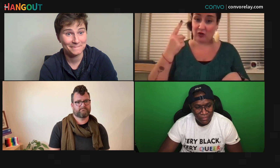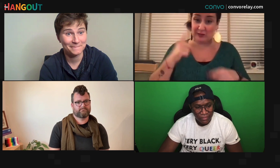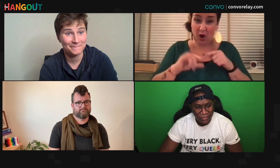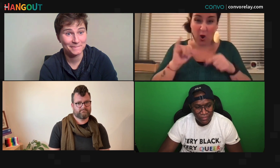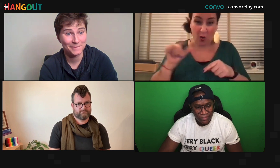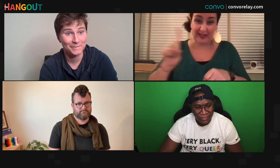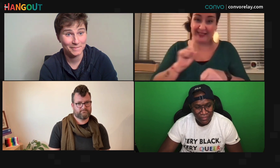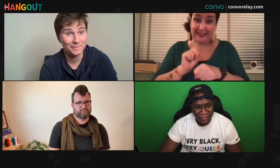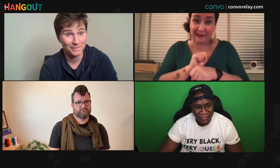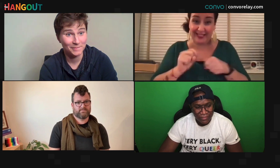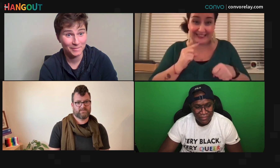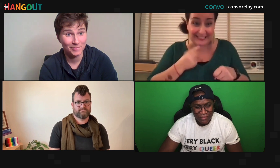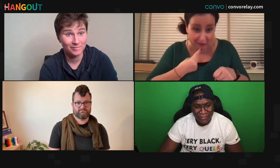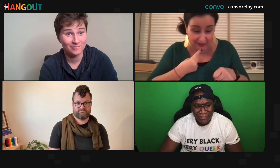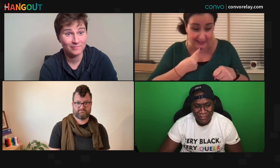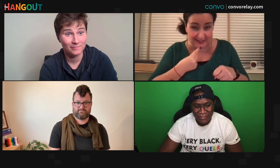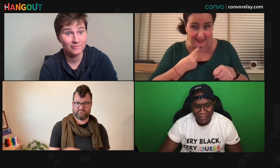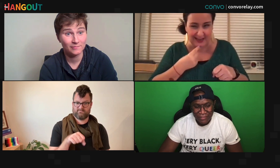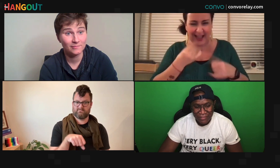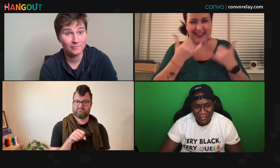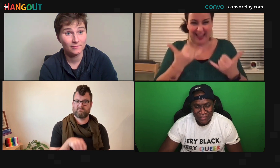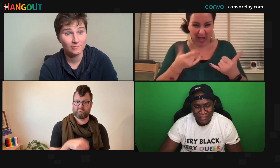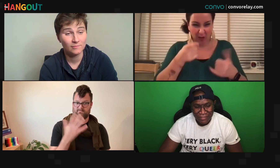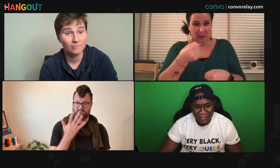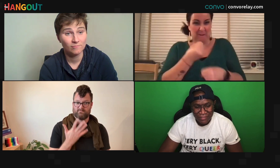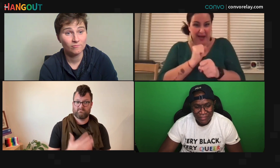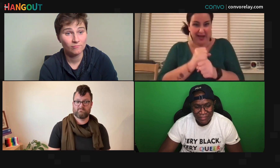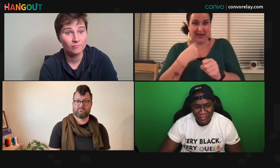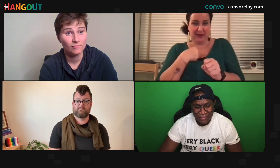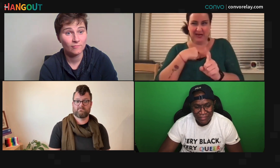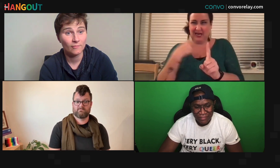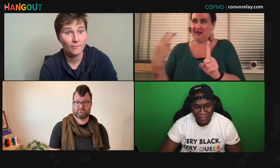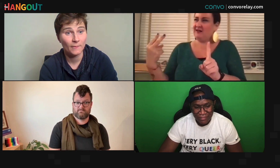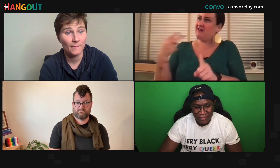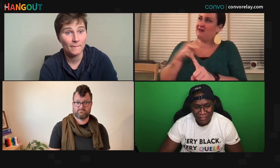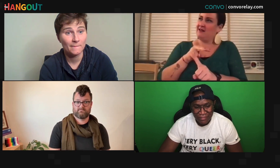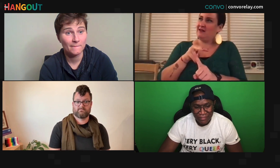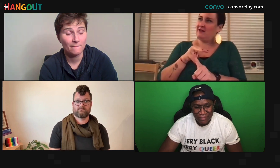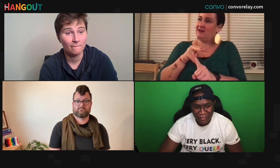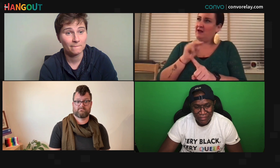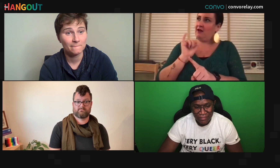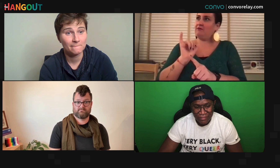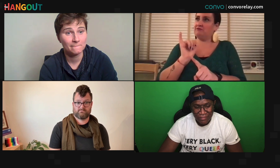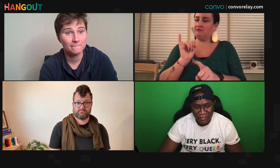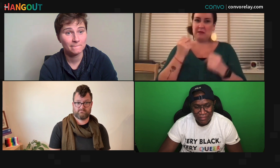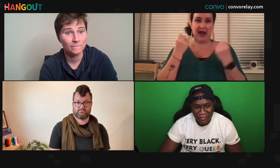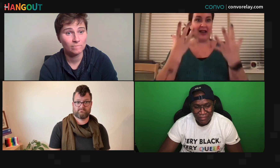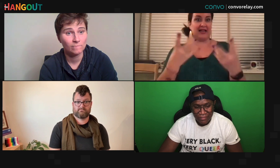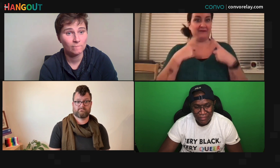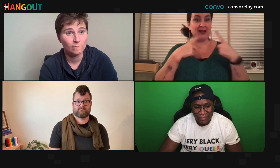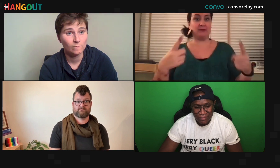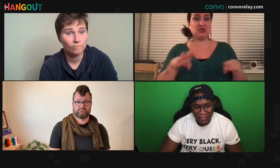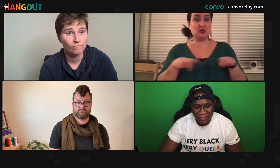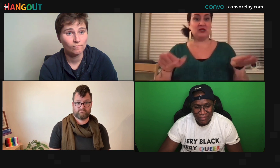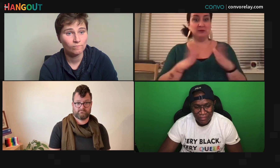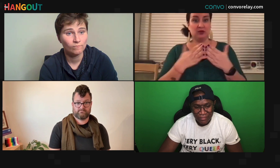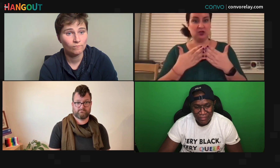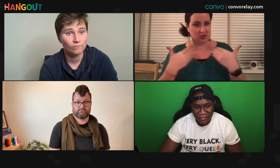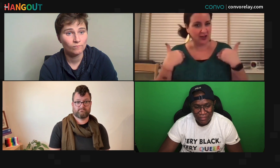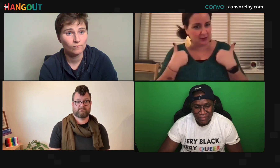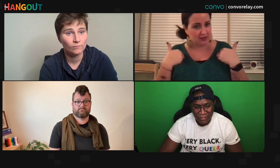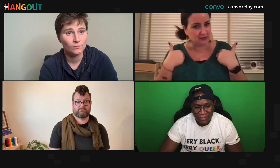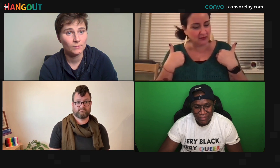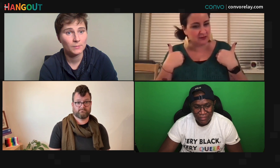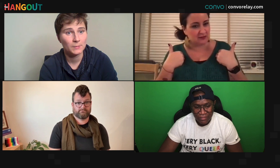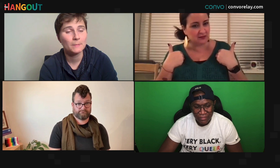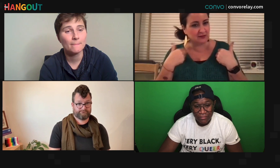books. That's right. I thought that was funny at first, but they were serious, and you're making me look back and think there's so